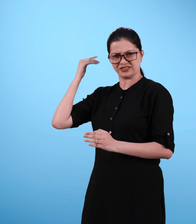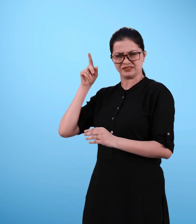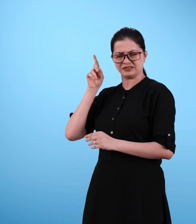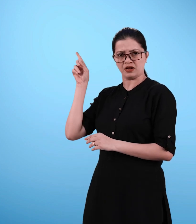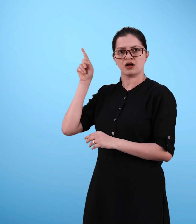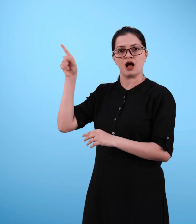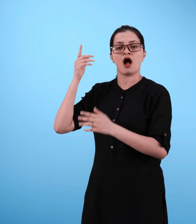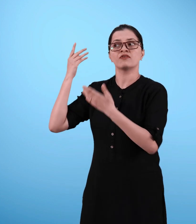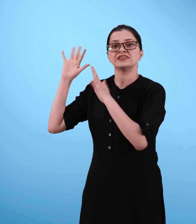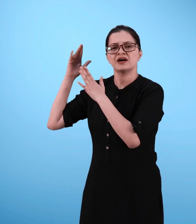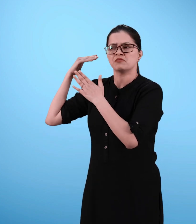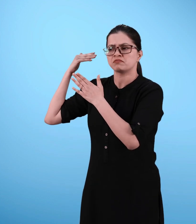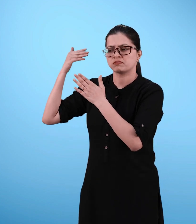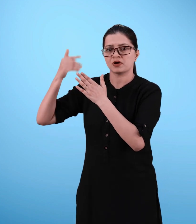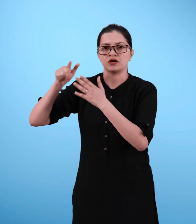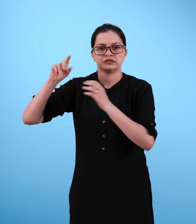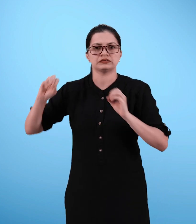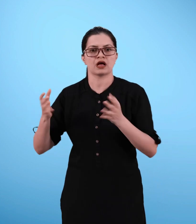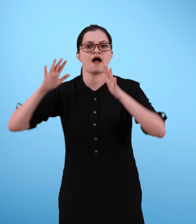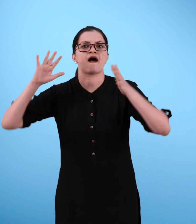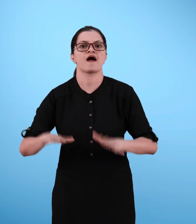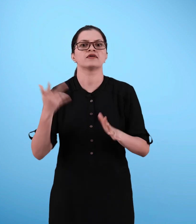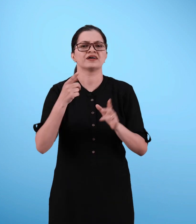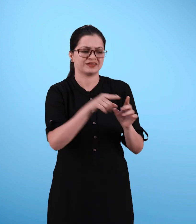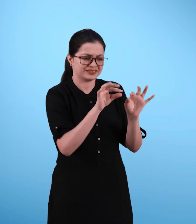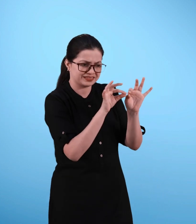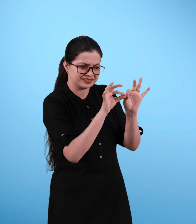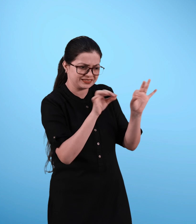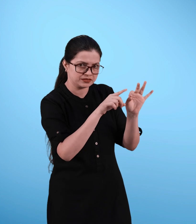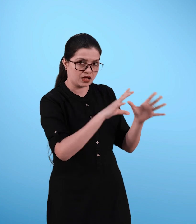so, 100 years fibers or are so. also made from chemical substances